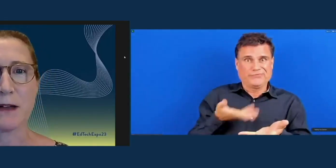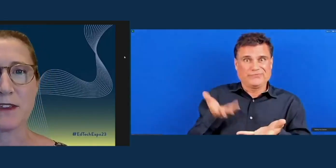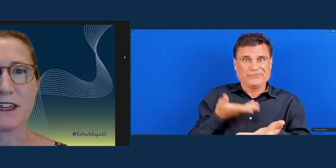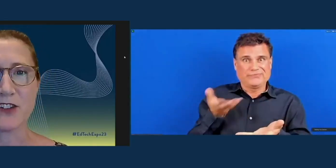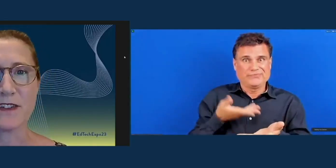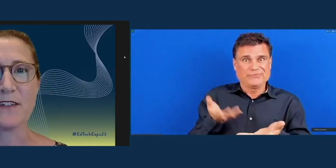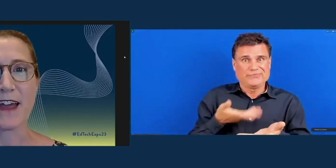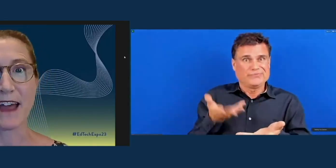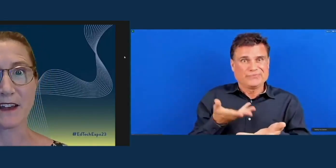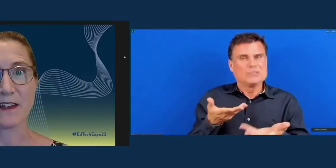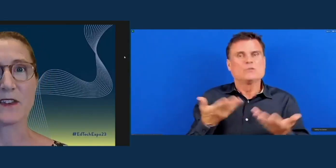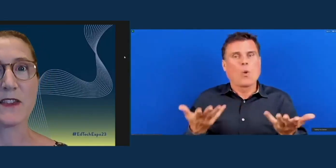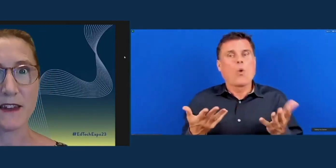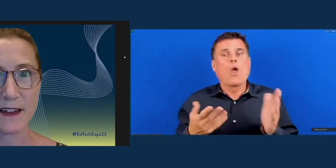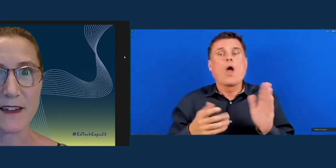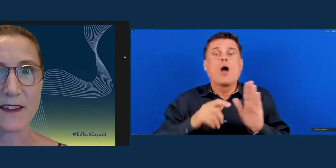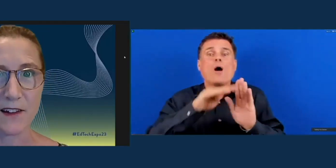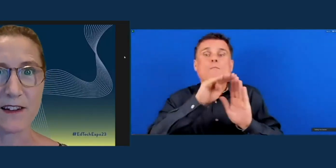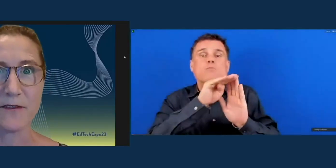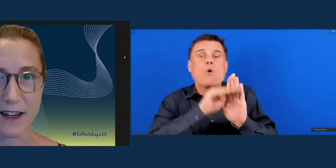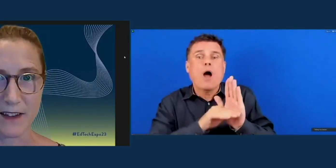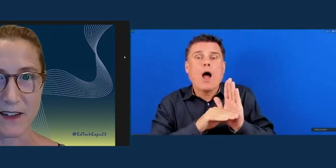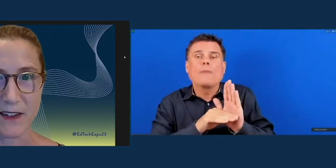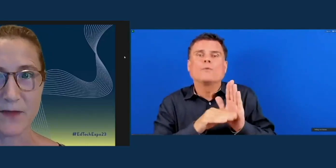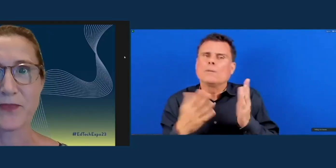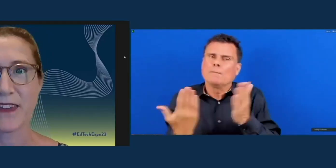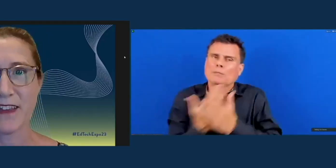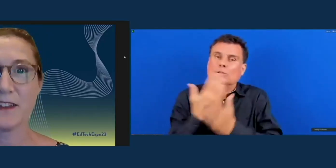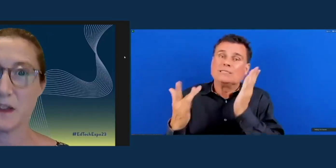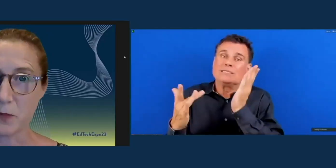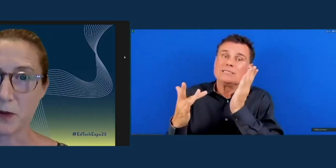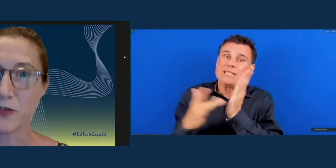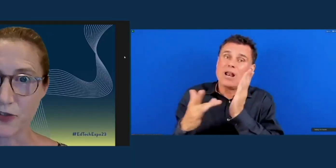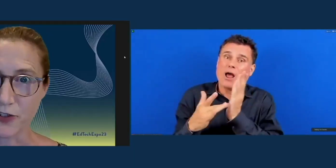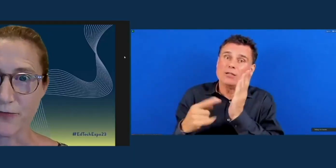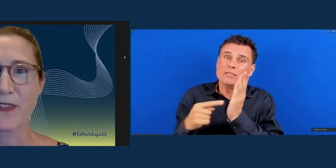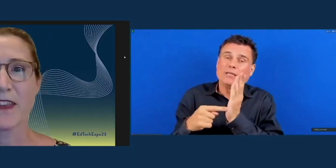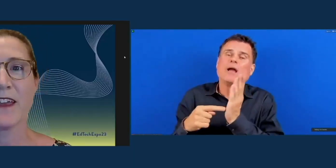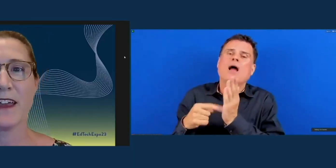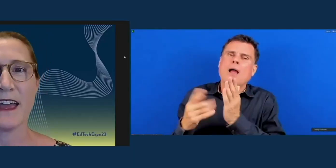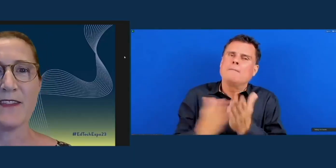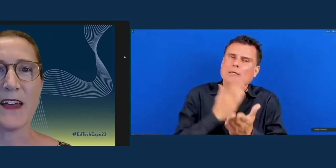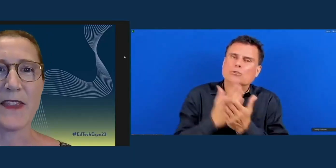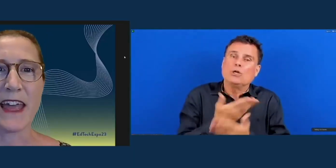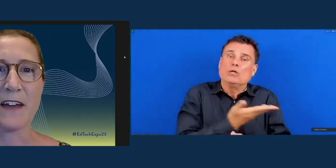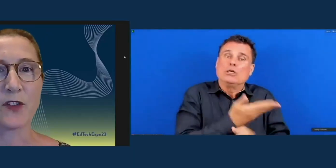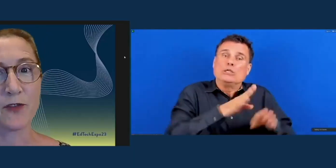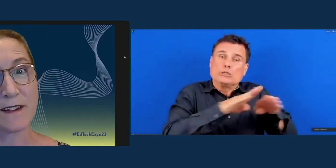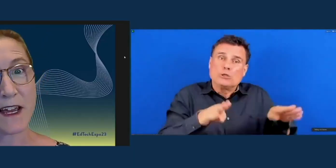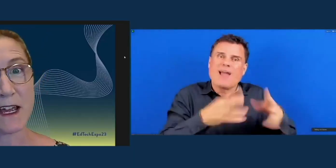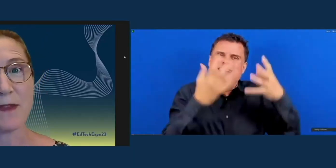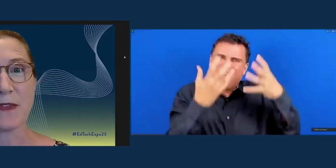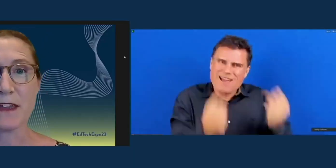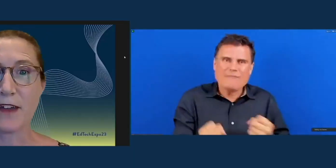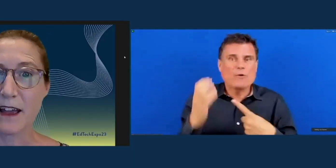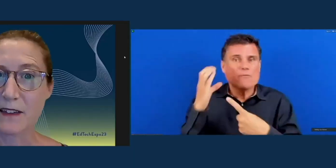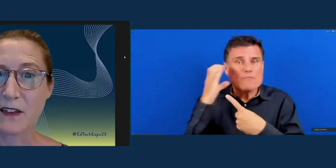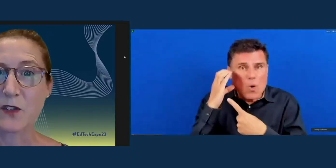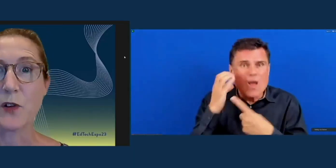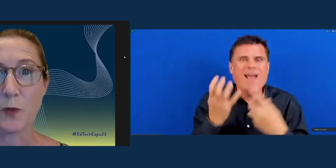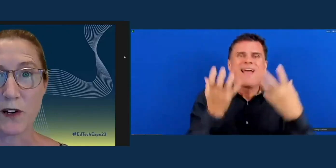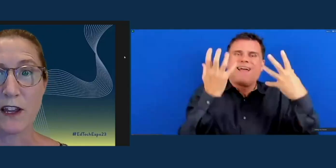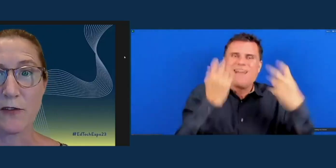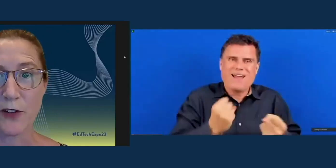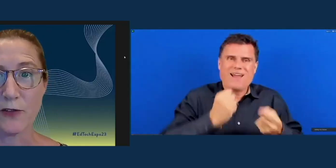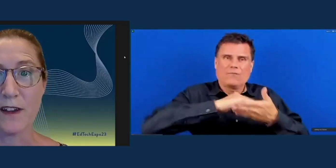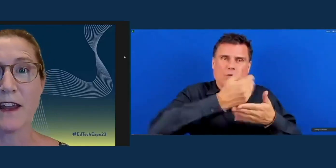target populations have access to the necessary devices, simple but true, and that they have screen time, that they have access